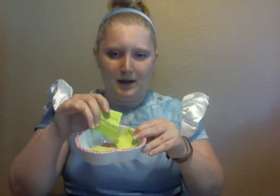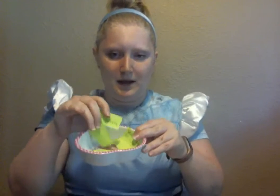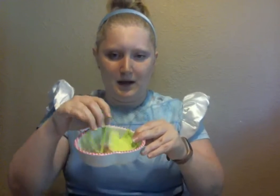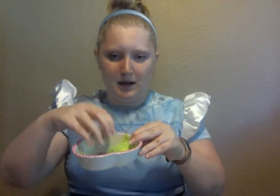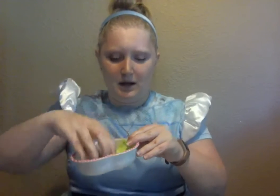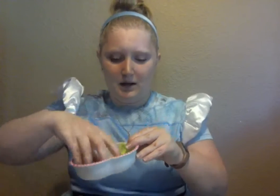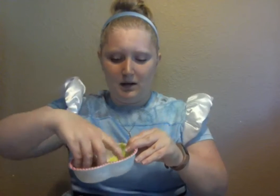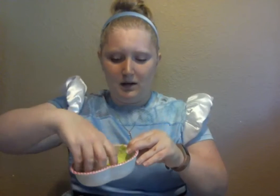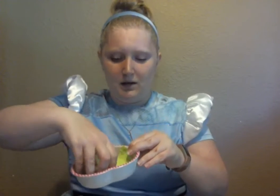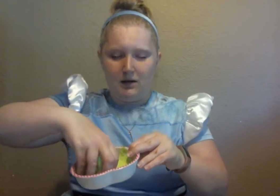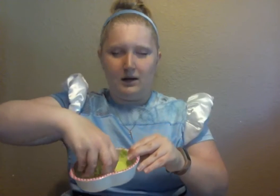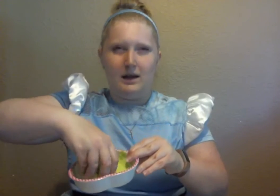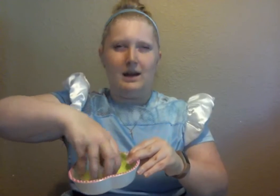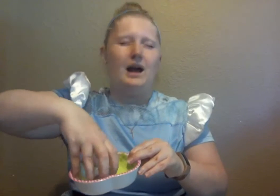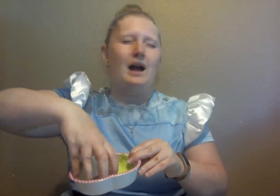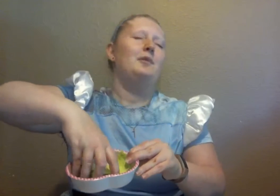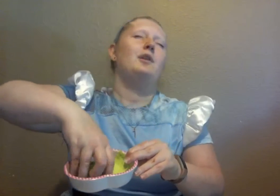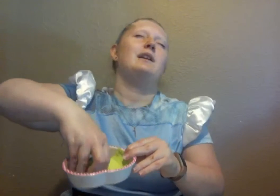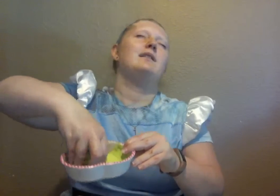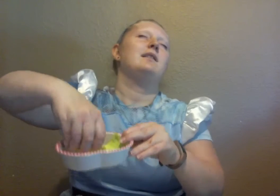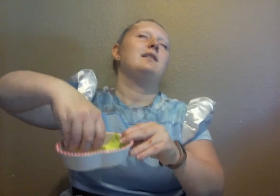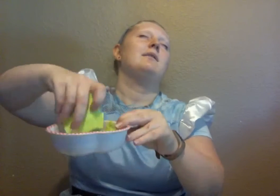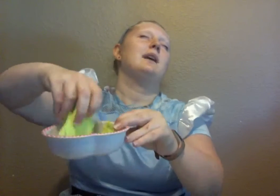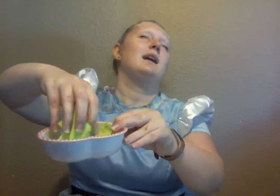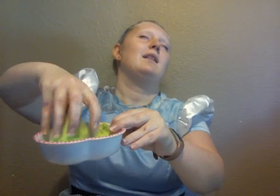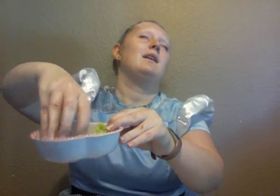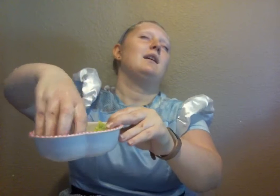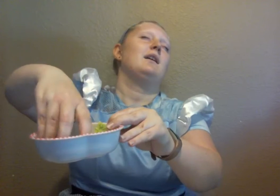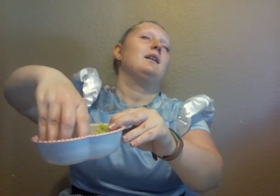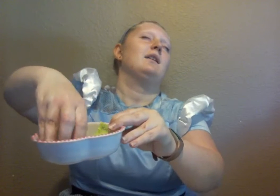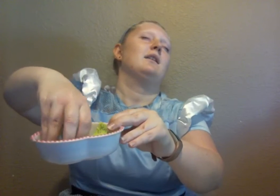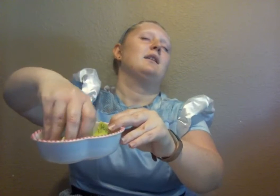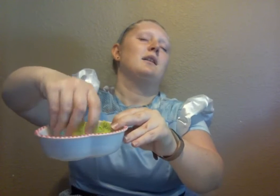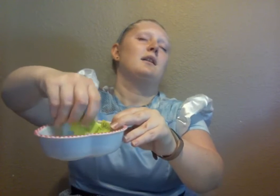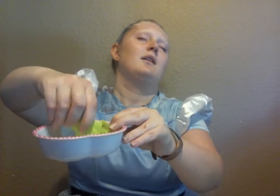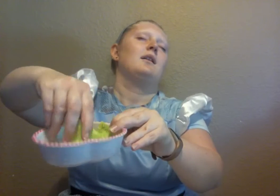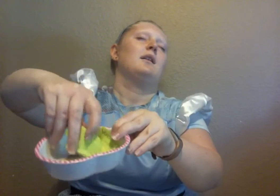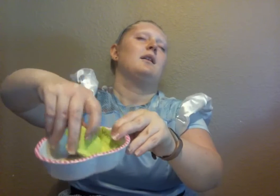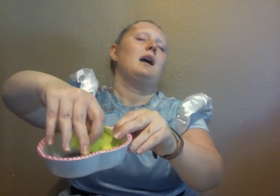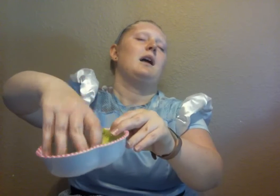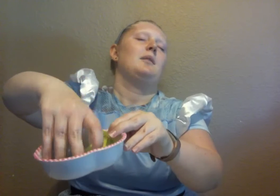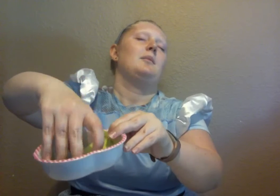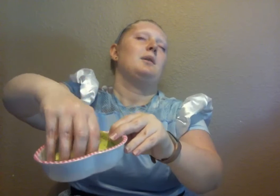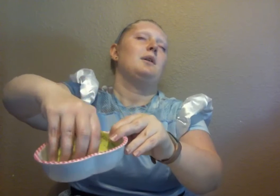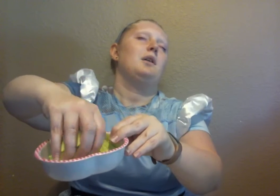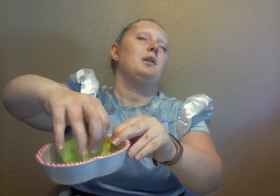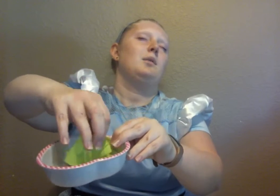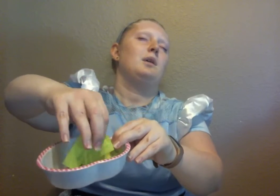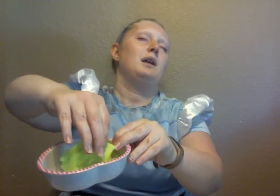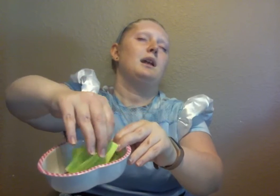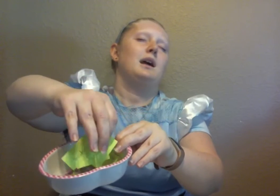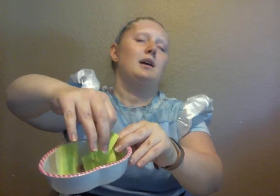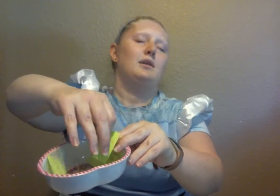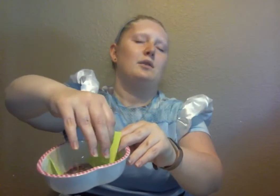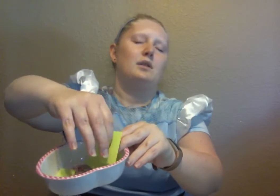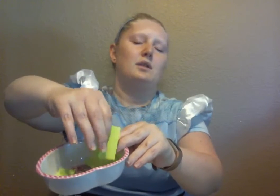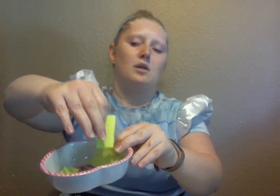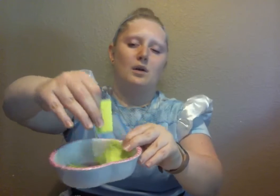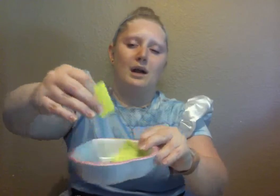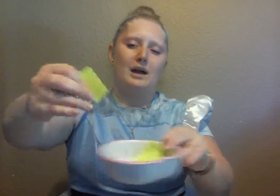here. And I'm going to not look and pull one out. So I